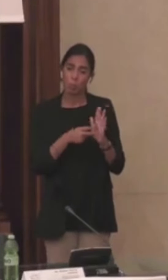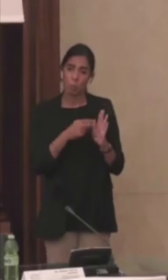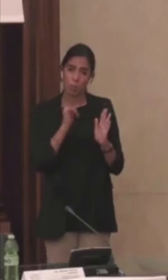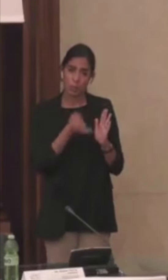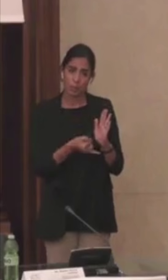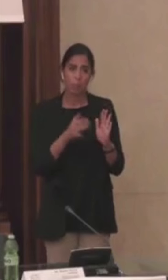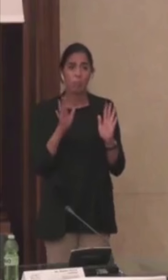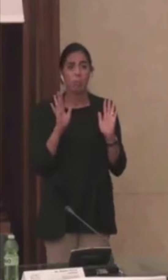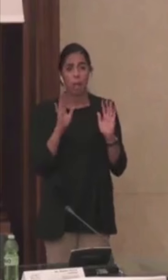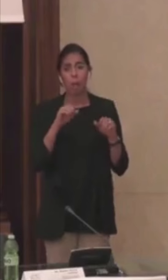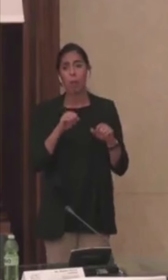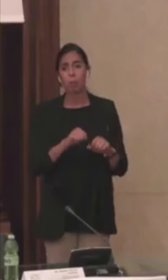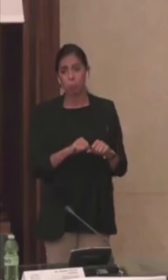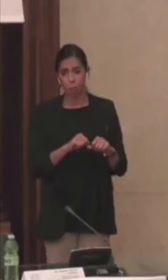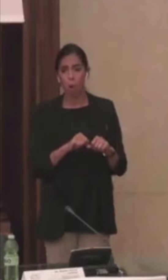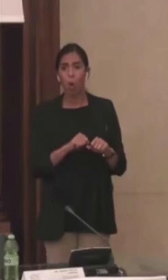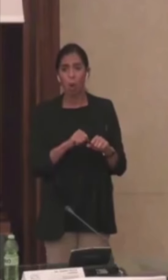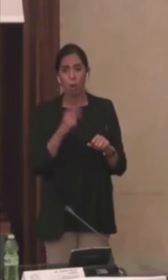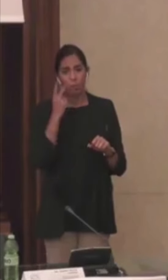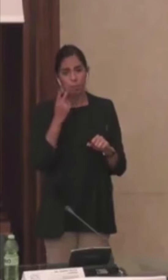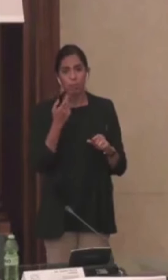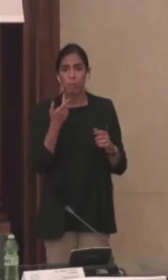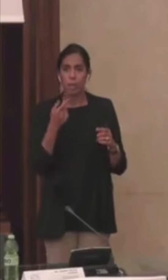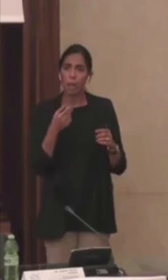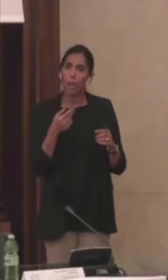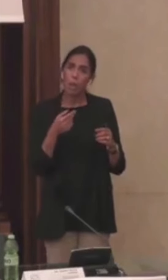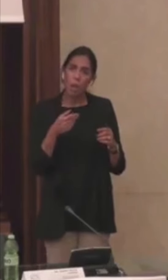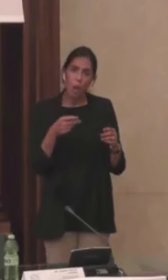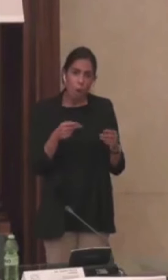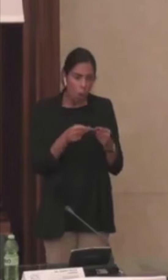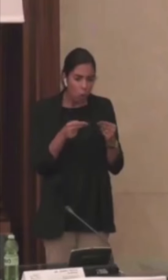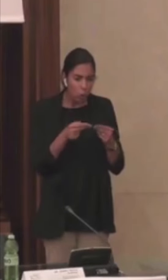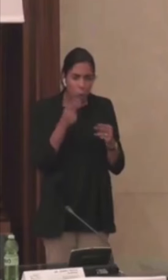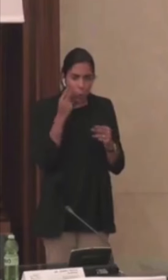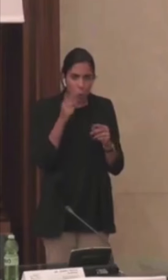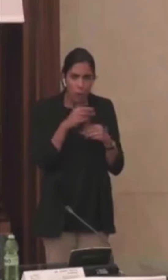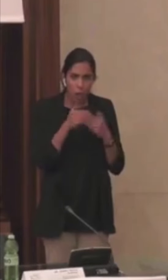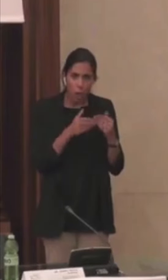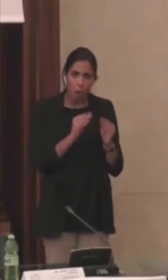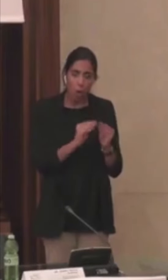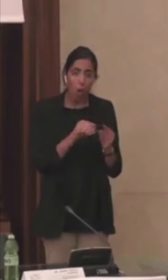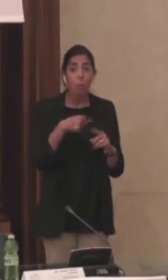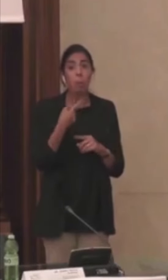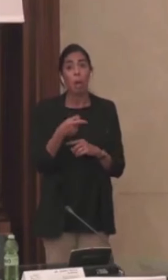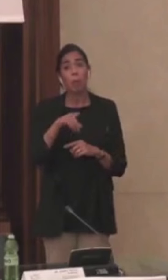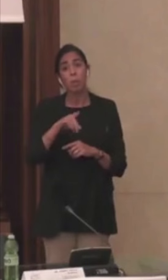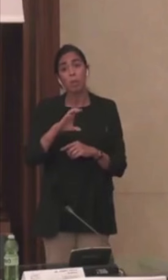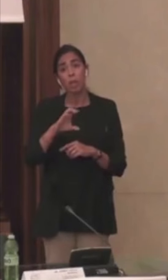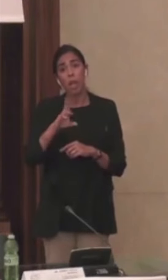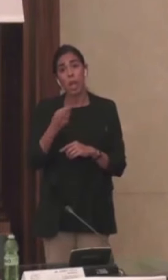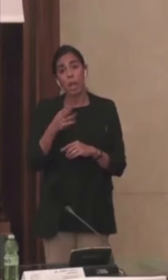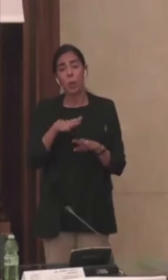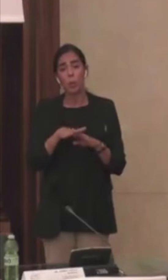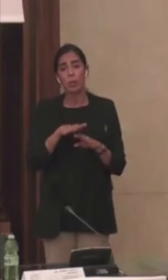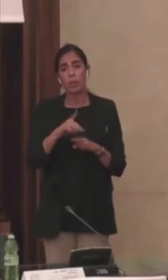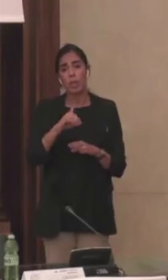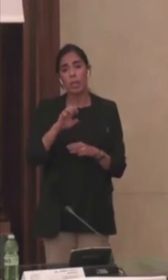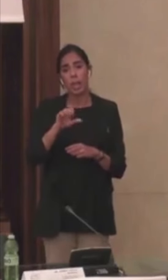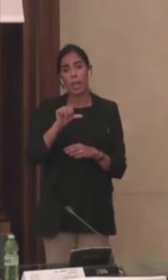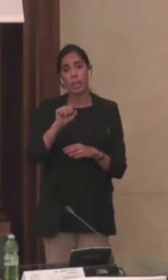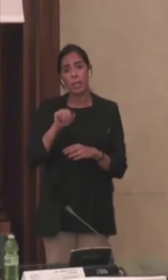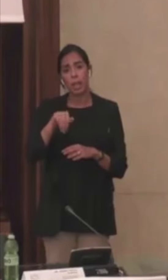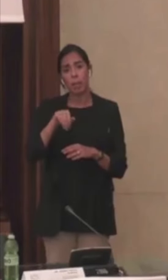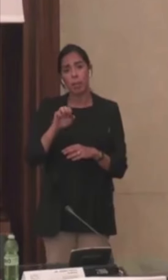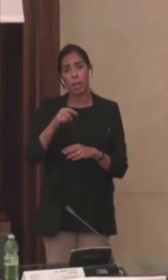no mentions of inflammation, and that's why we used dexamethasone. Pierre Corey from the US said that